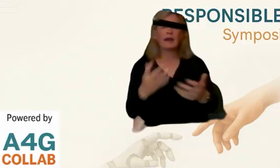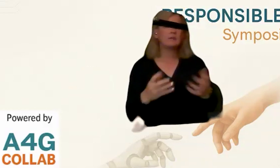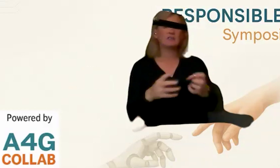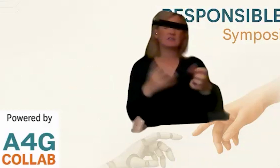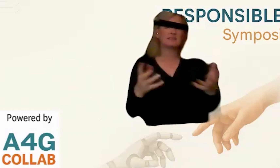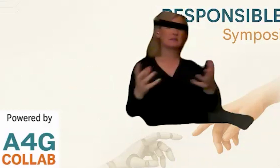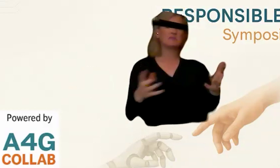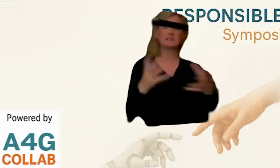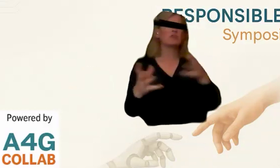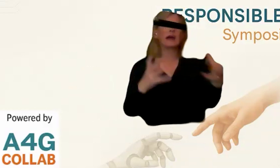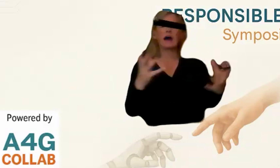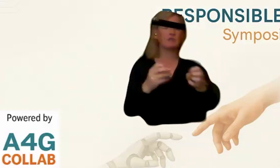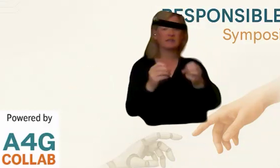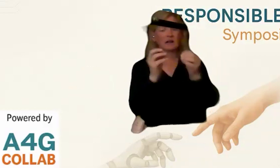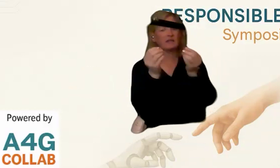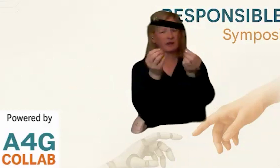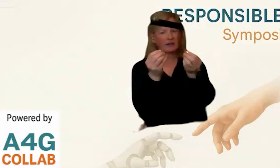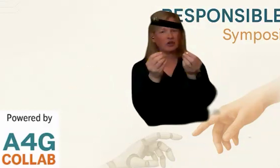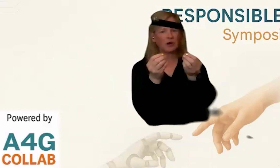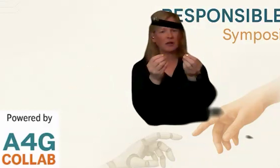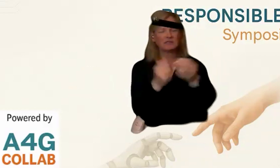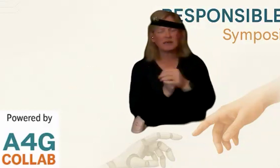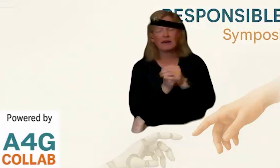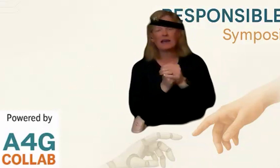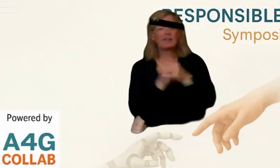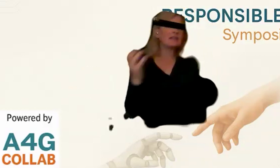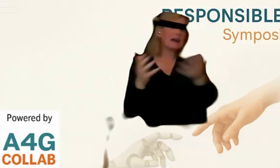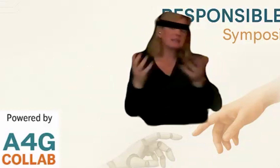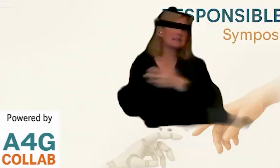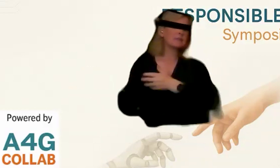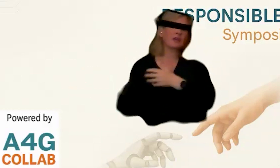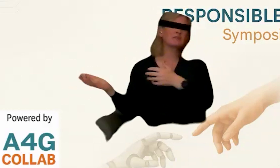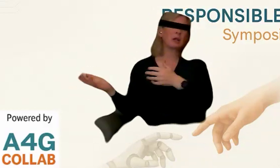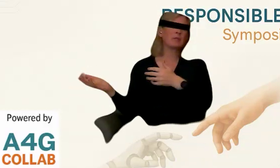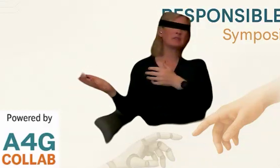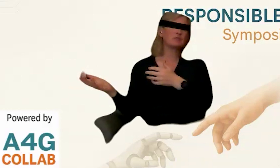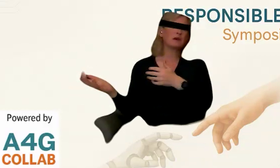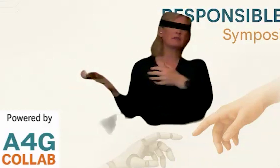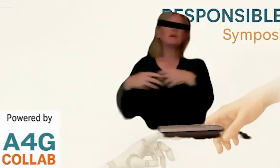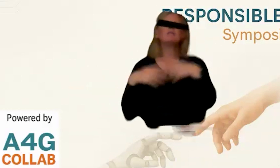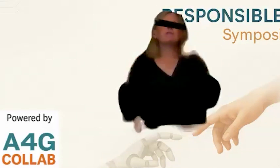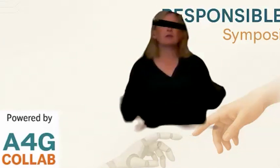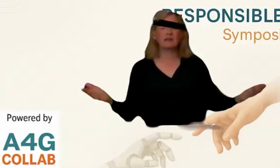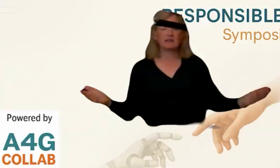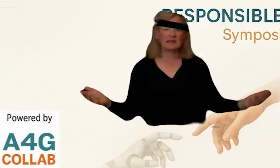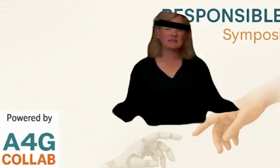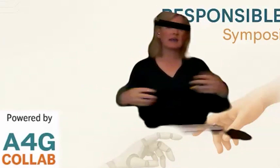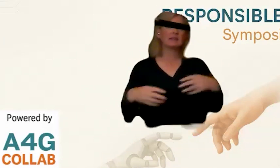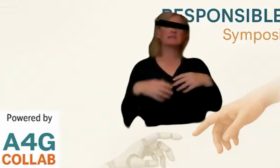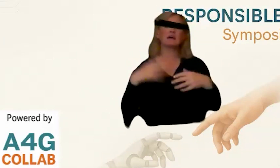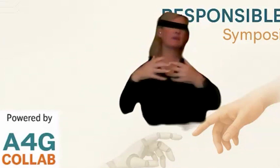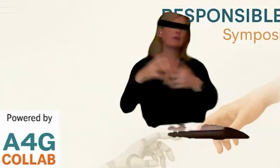We're trying to build systems that allow for this kind of very nuanced. And then lastly, some of our experiments with federated